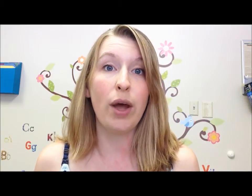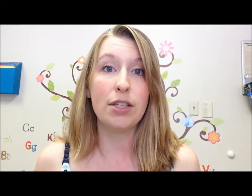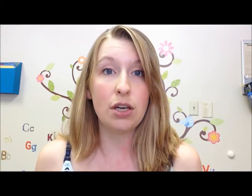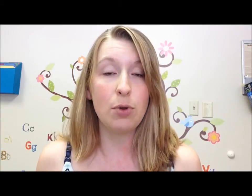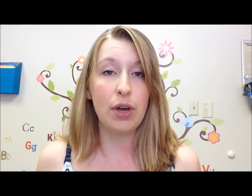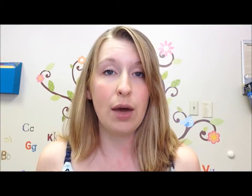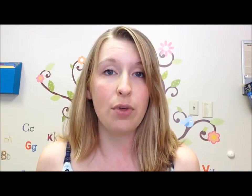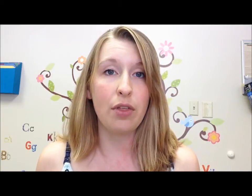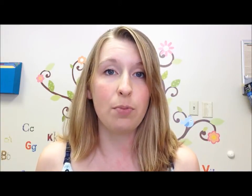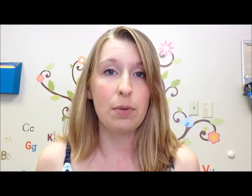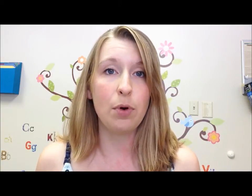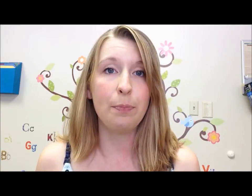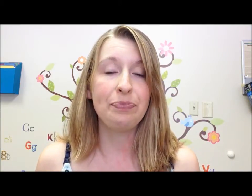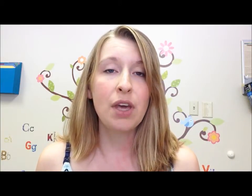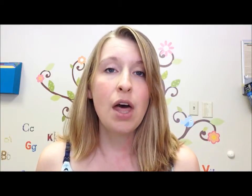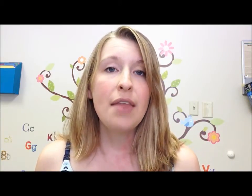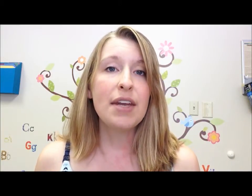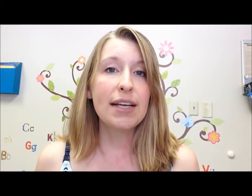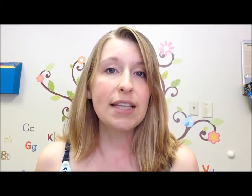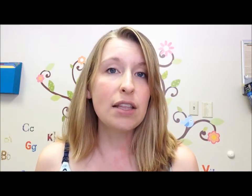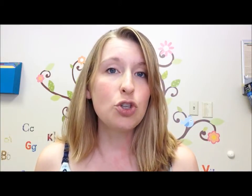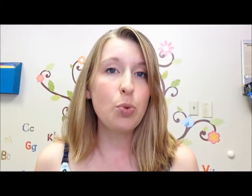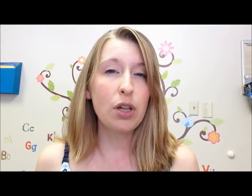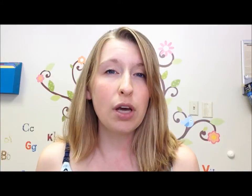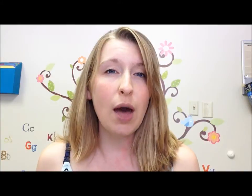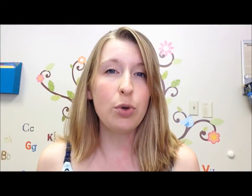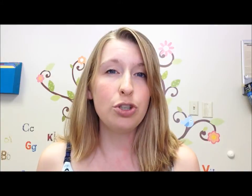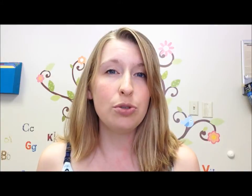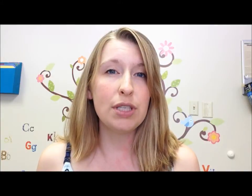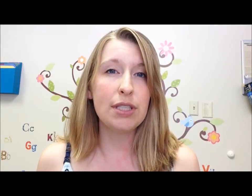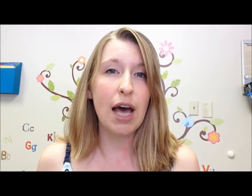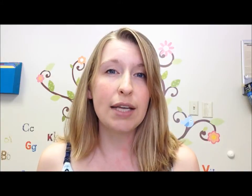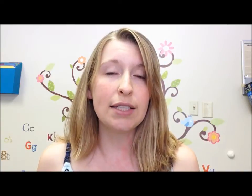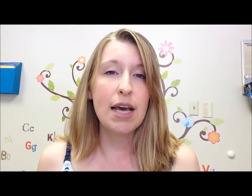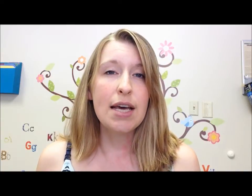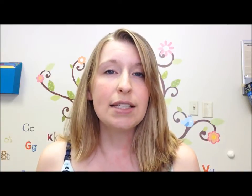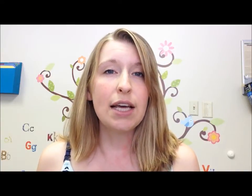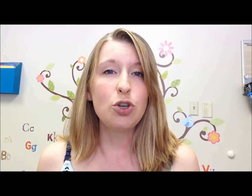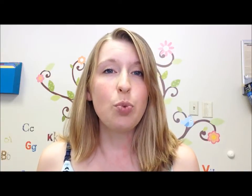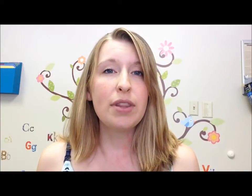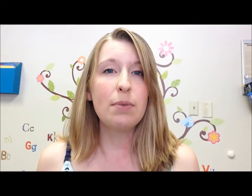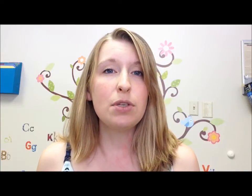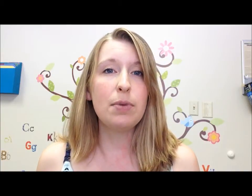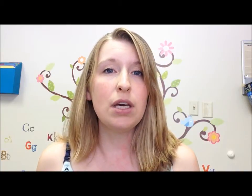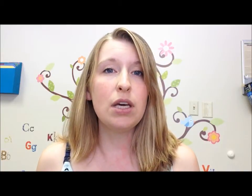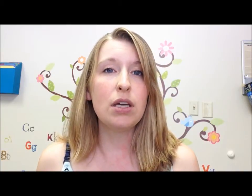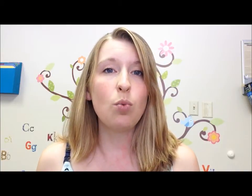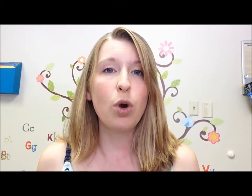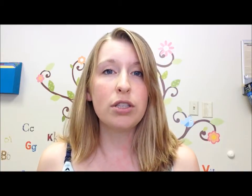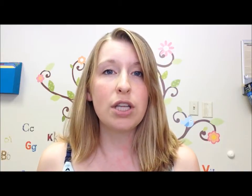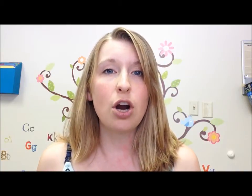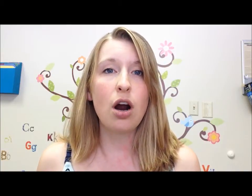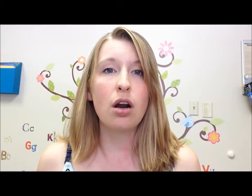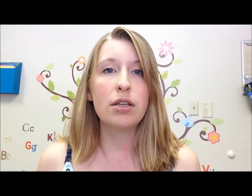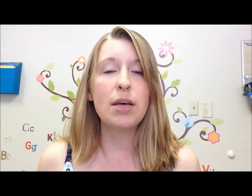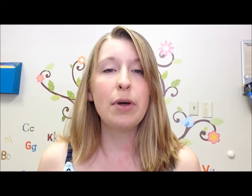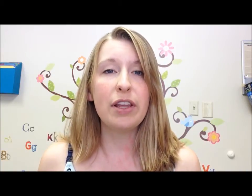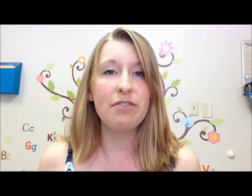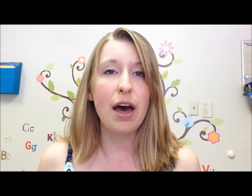to communicate with other people. The next thing that you want to look at when choosing signs is that you want them to be words that are typically found